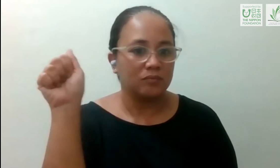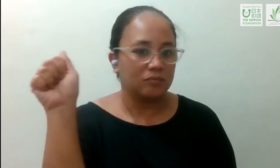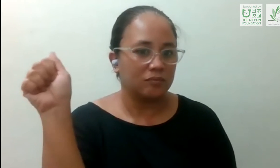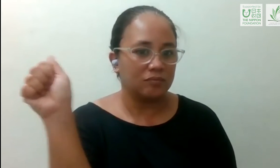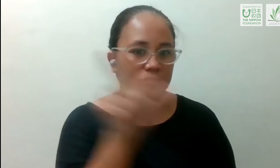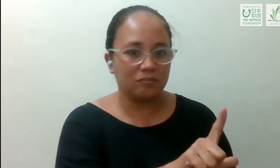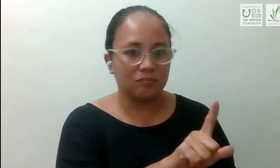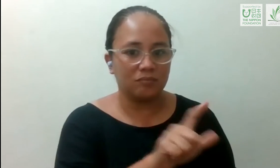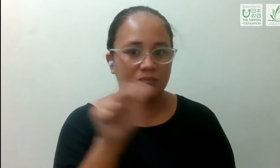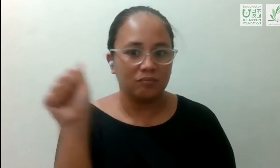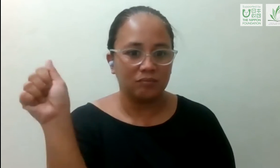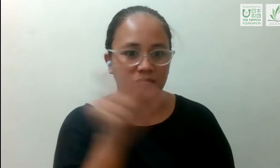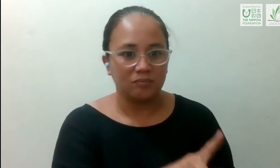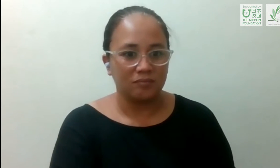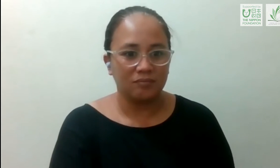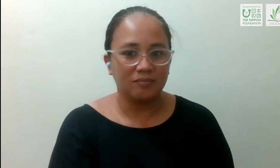or